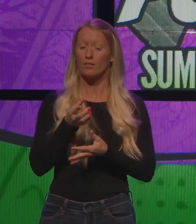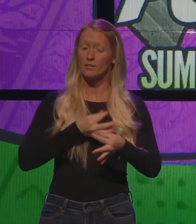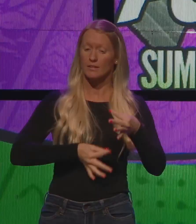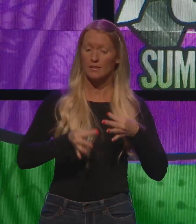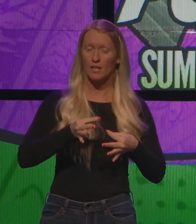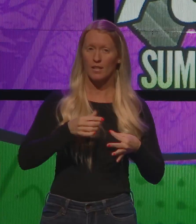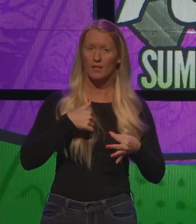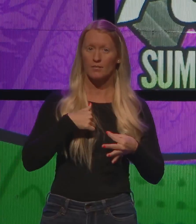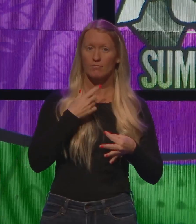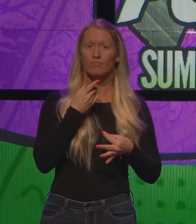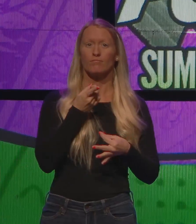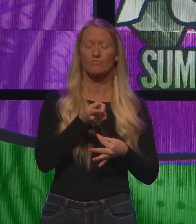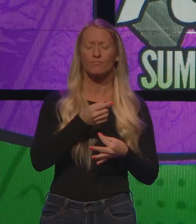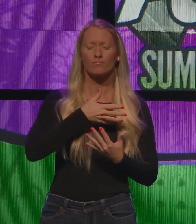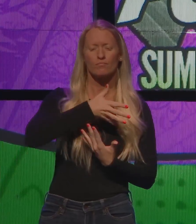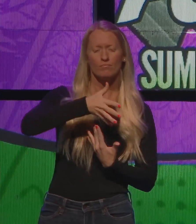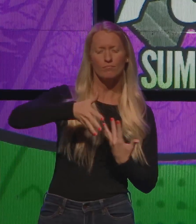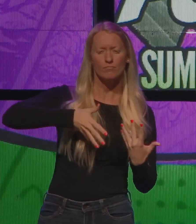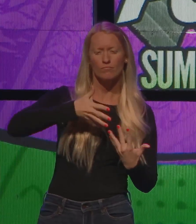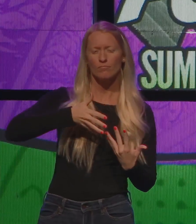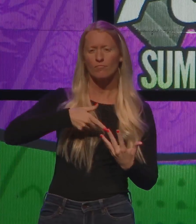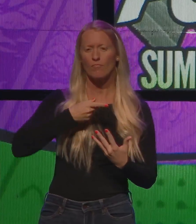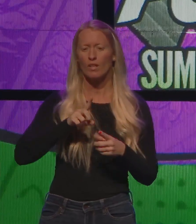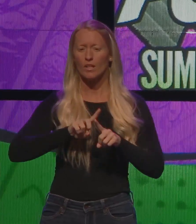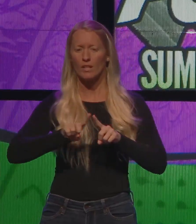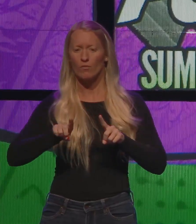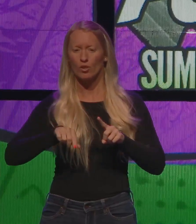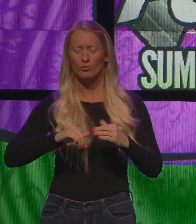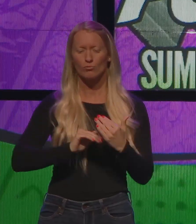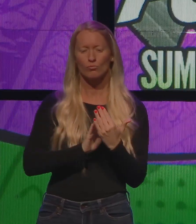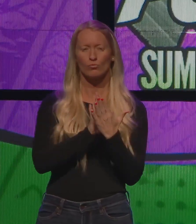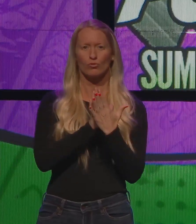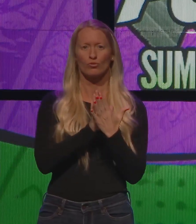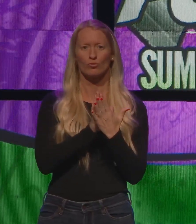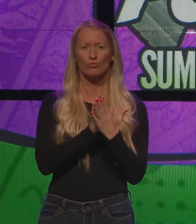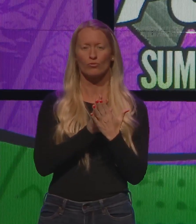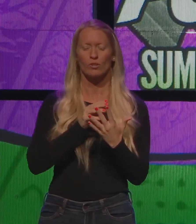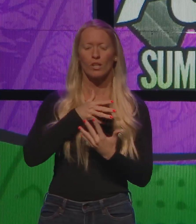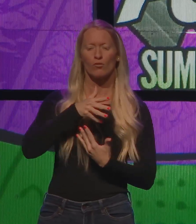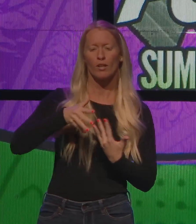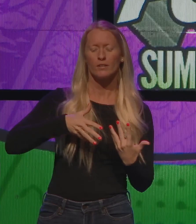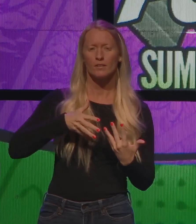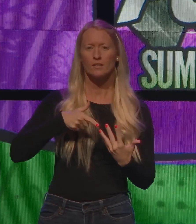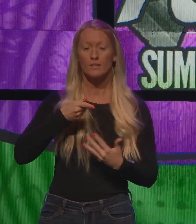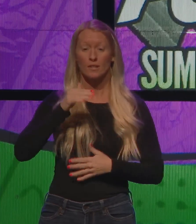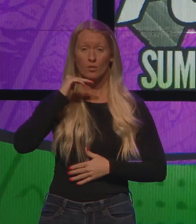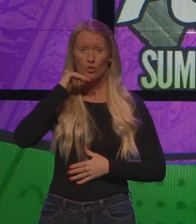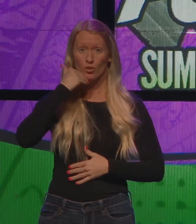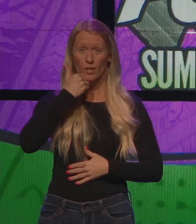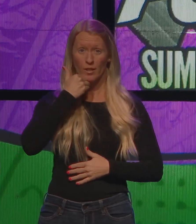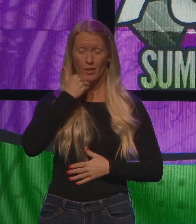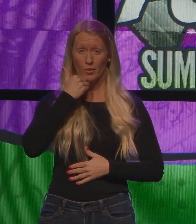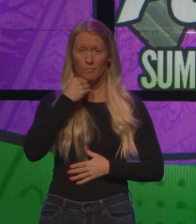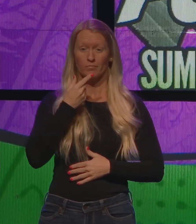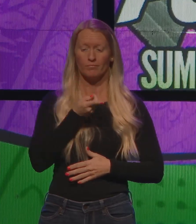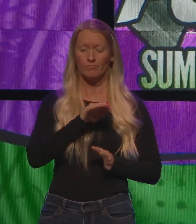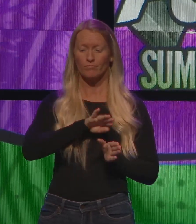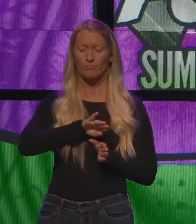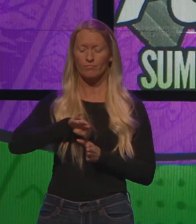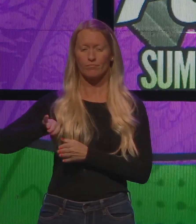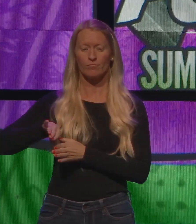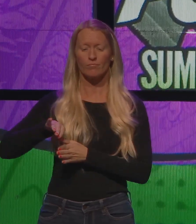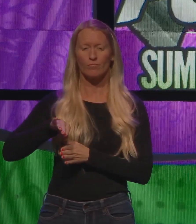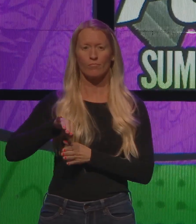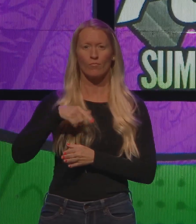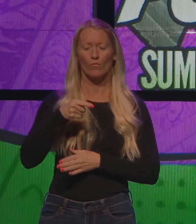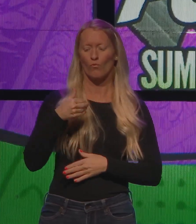some alternatives, to interact with, instead of maybe the shame that has been handed to us, to remind us of the narratives that God